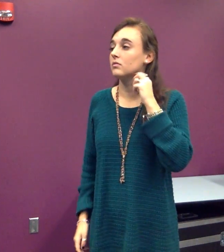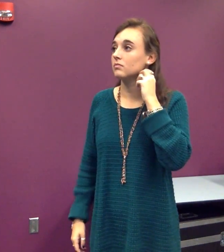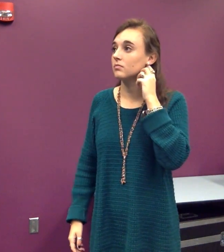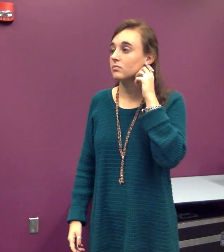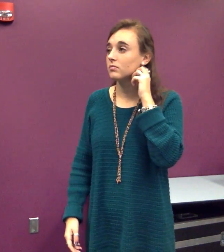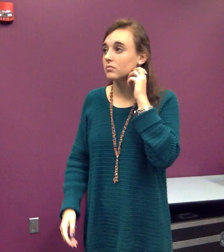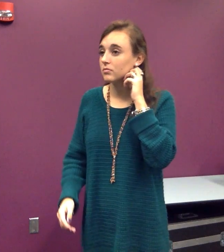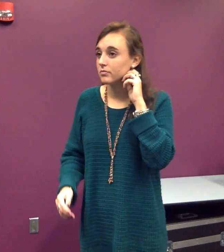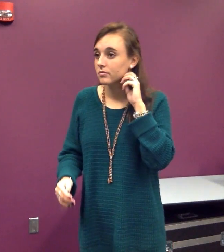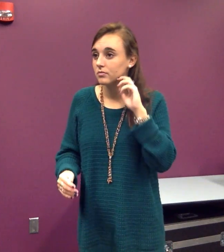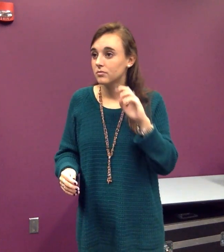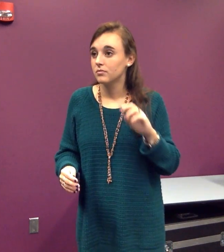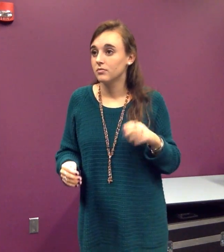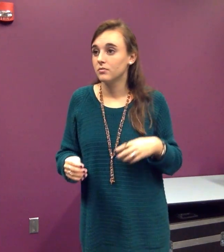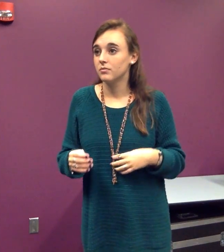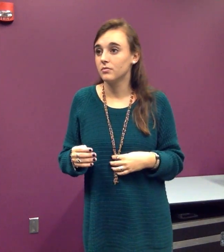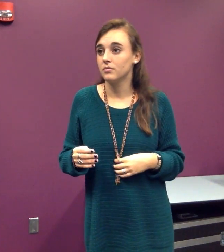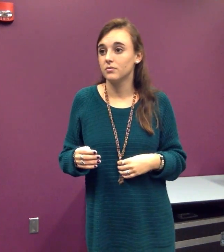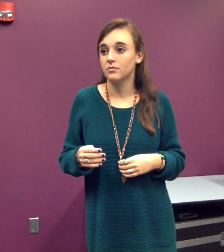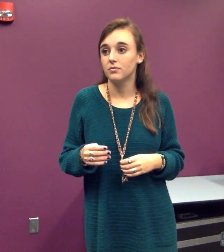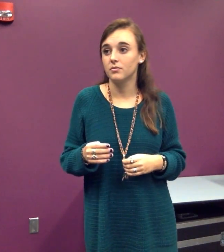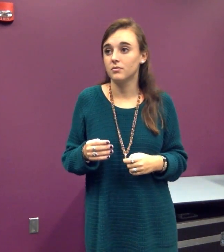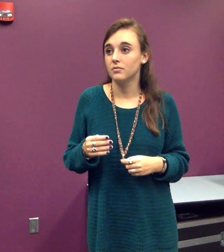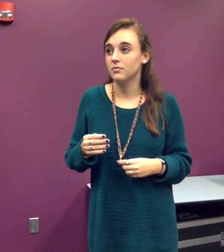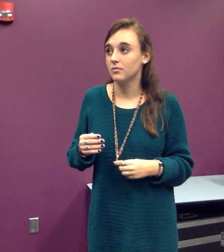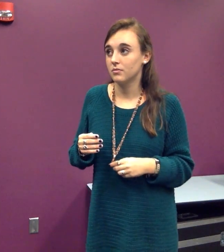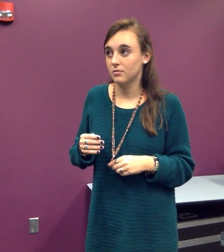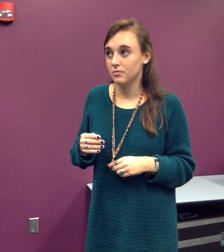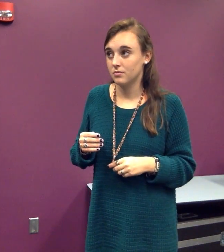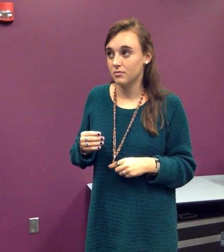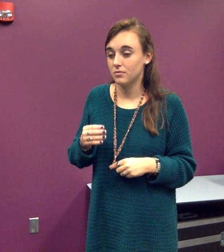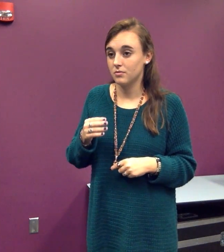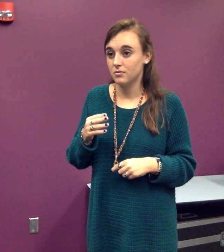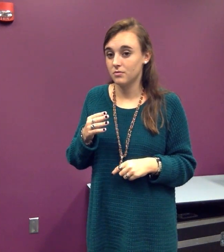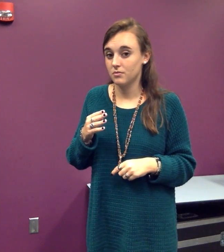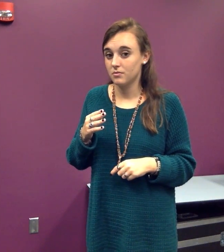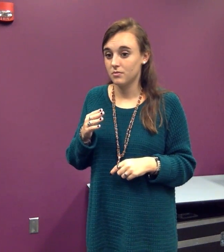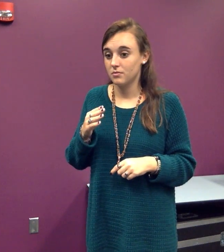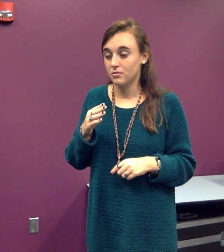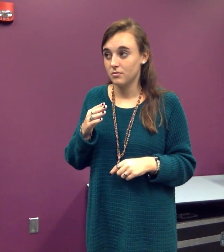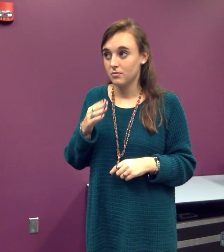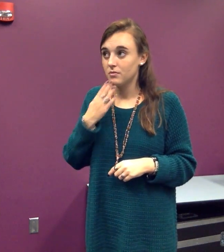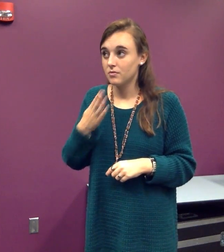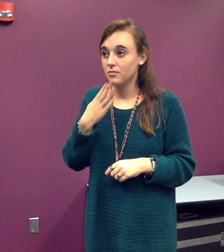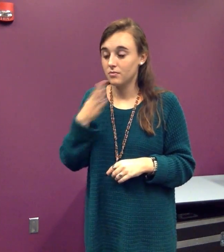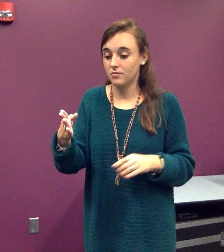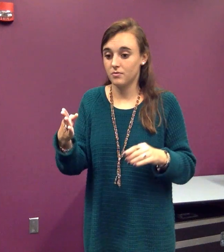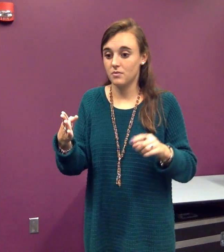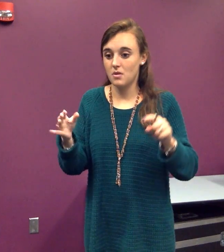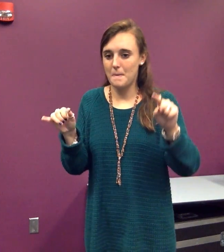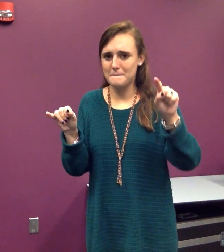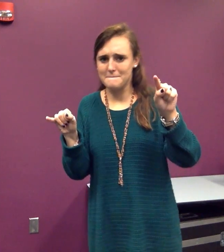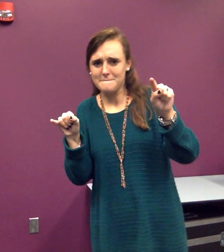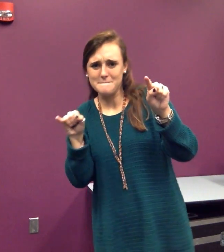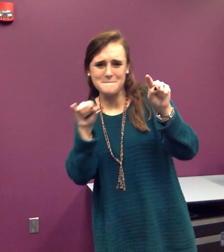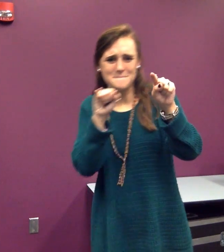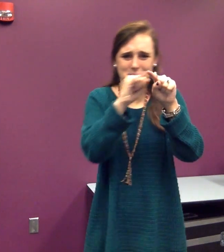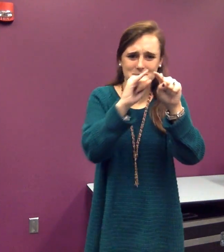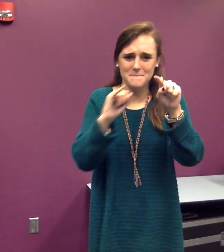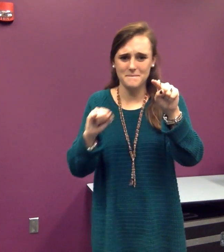job at aiming for those vanishing points. Consider the vanishing point a magnet. And it's just going to grab onto every single line.